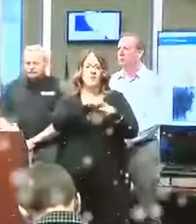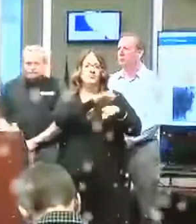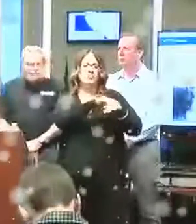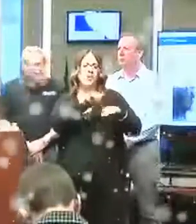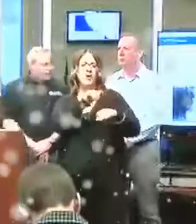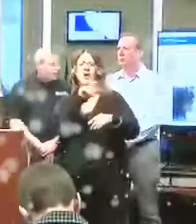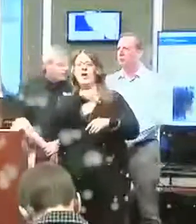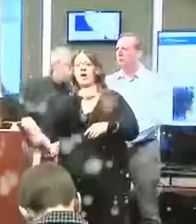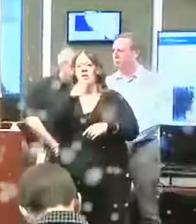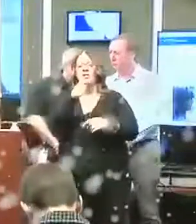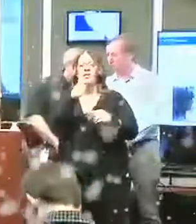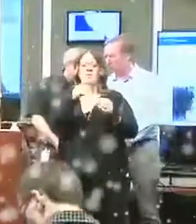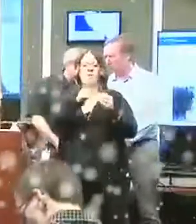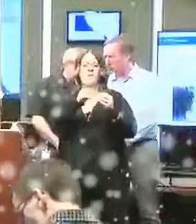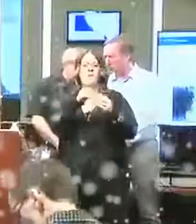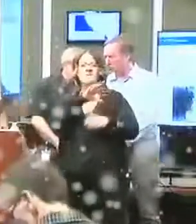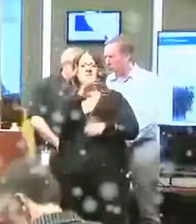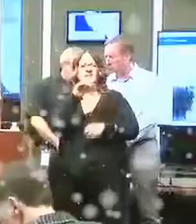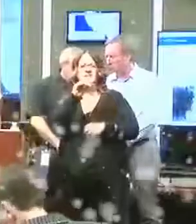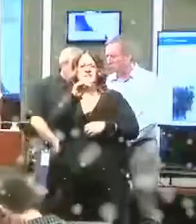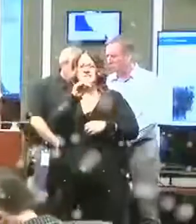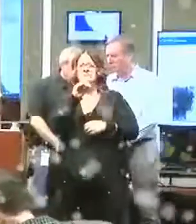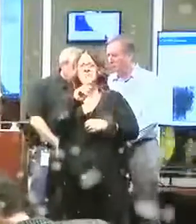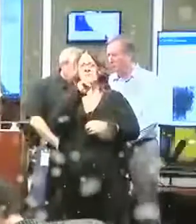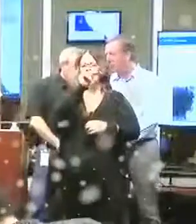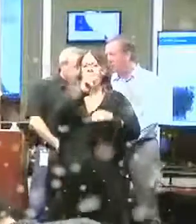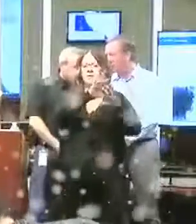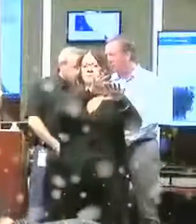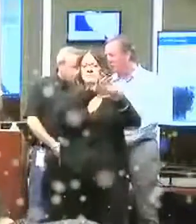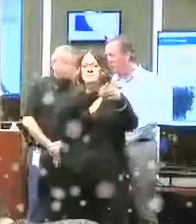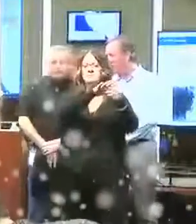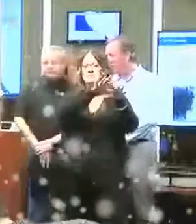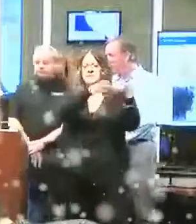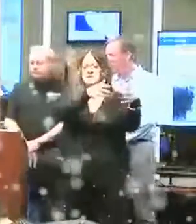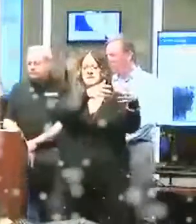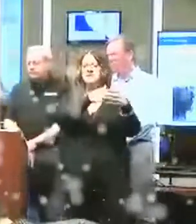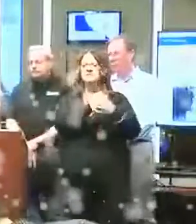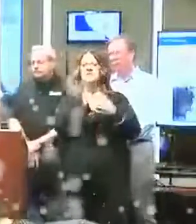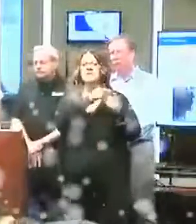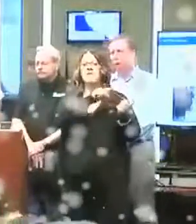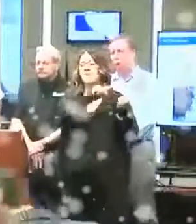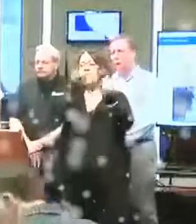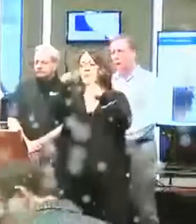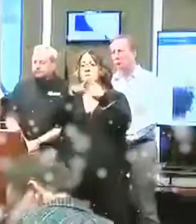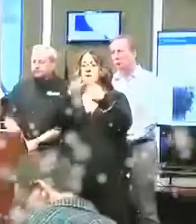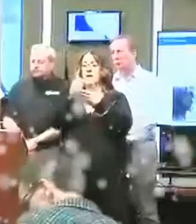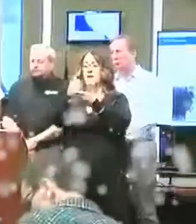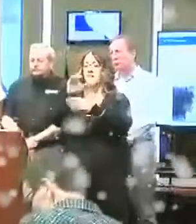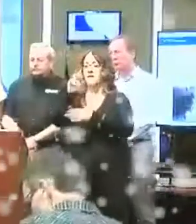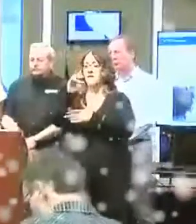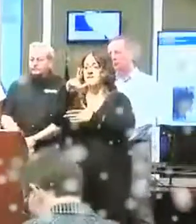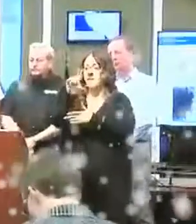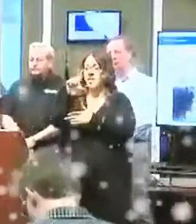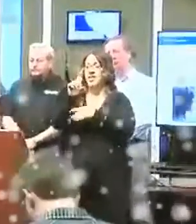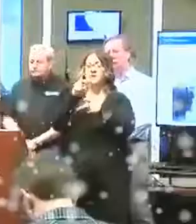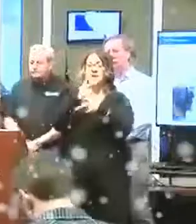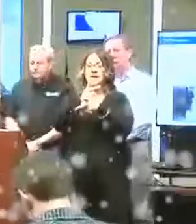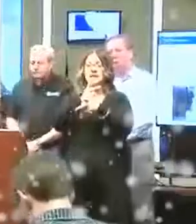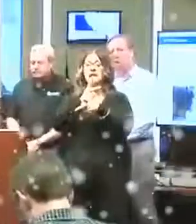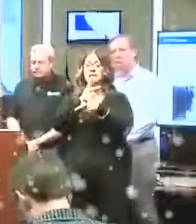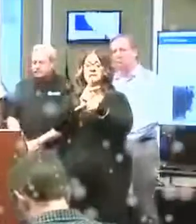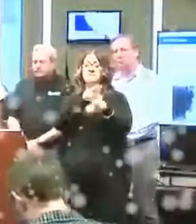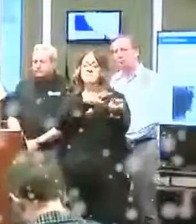100 personnel. We brought in 50 from what we call Northern Division, and they are assisting up in Oroville. They're assisting patrolling the city of Oroville,